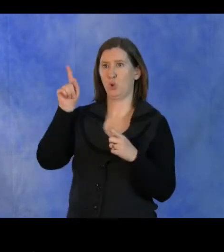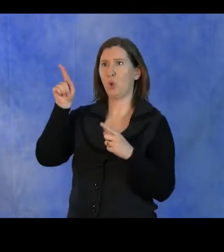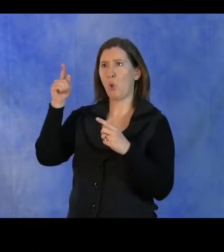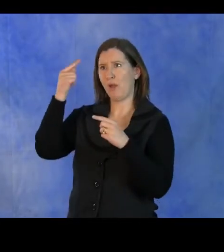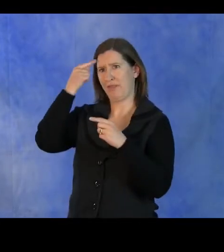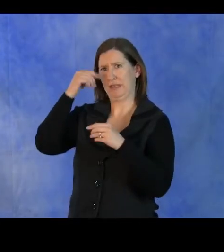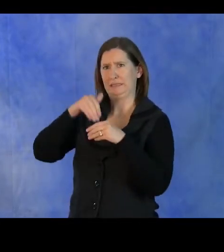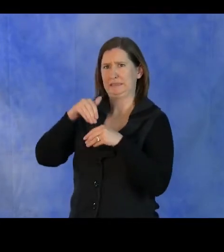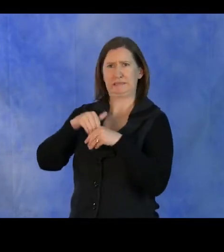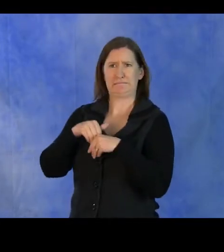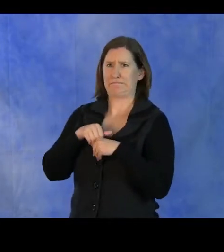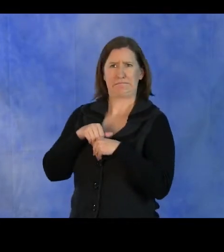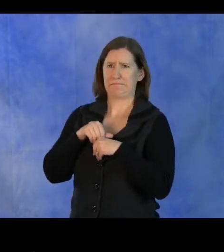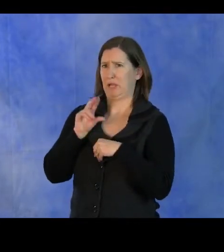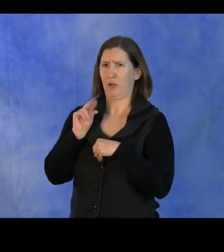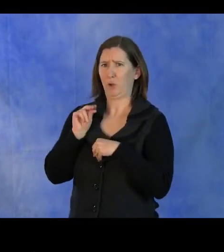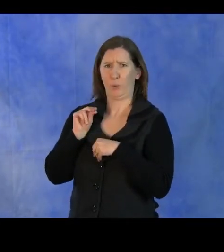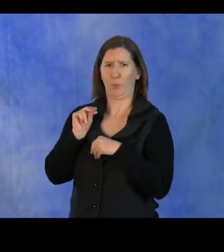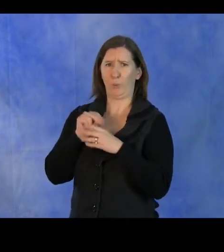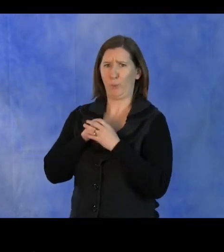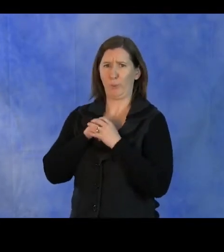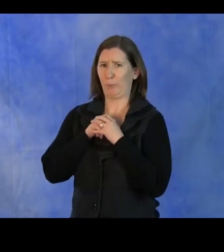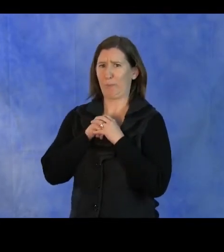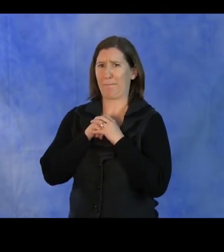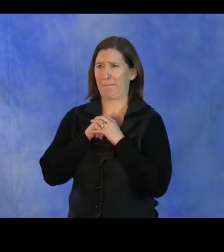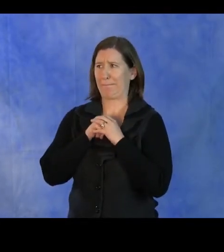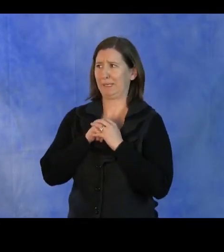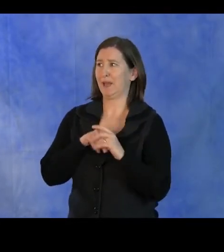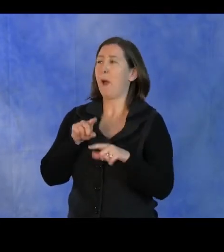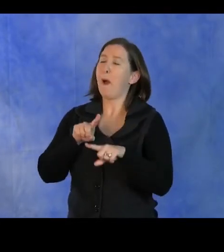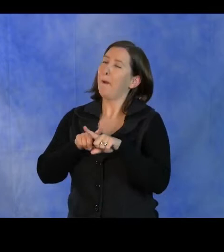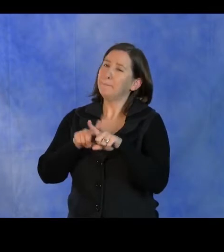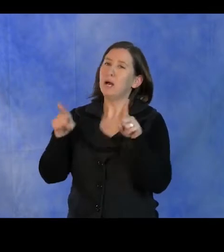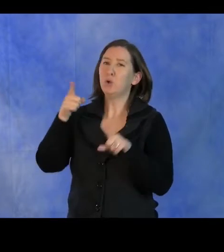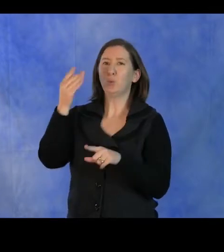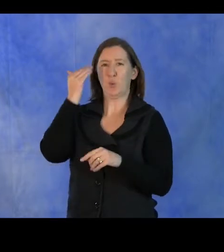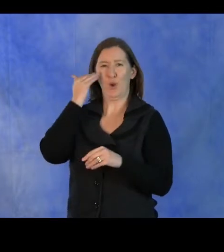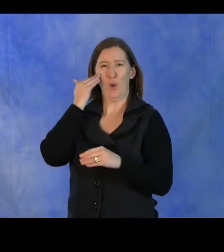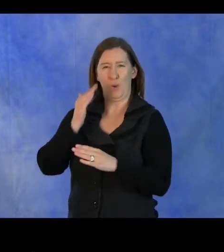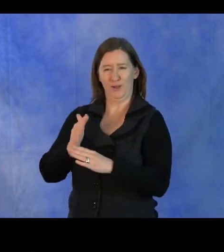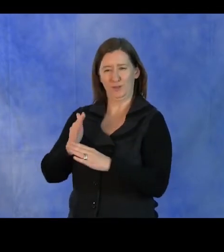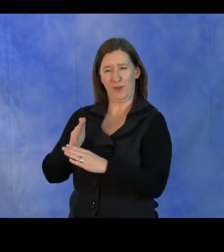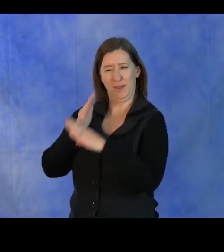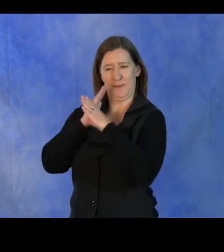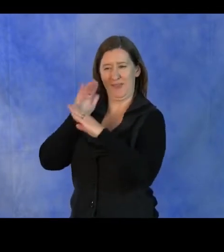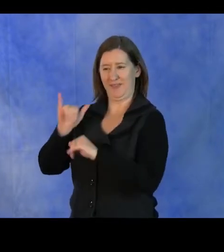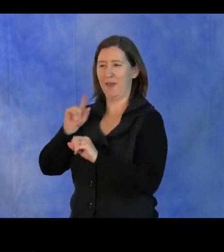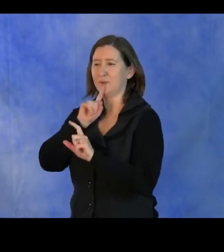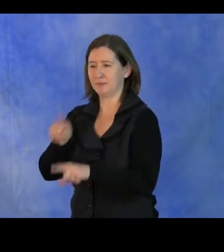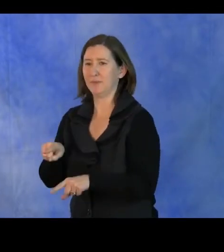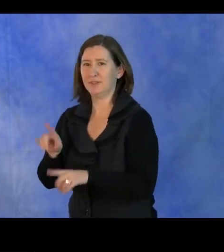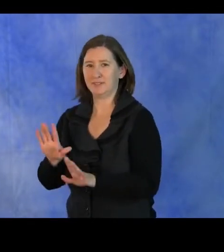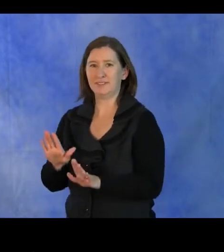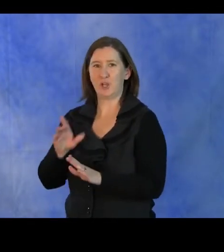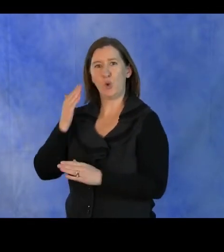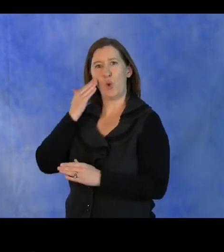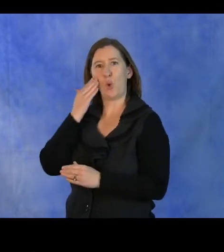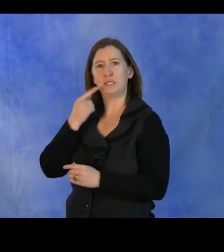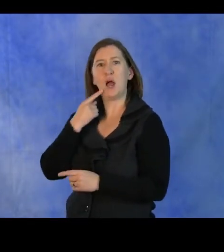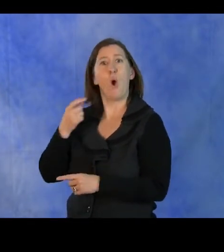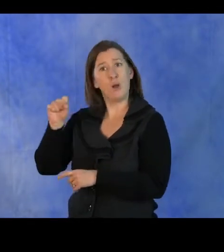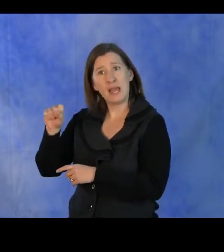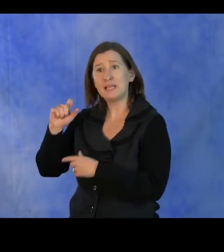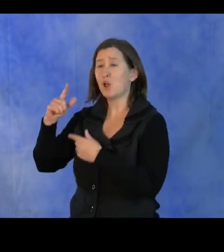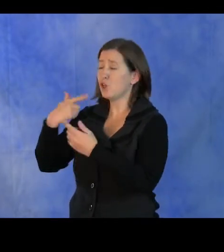and they said, "Do you like my haircut?" And internally you might think no, but you have